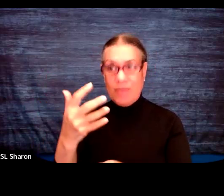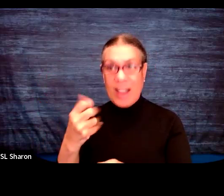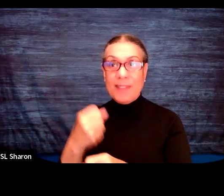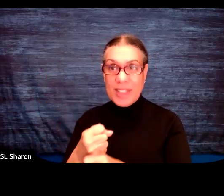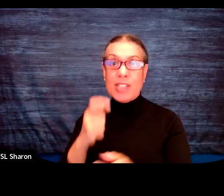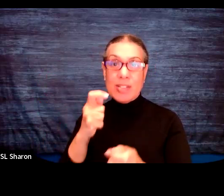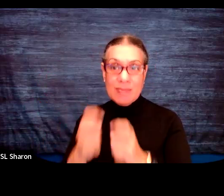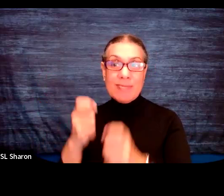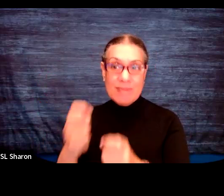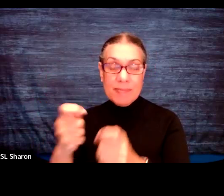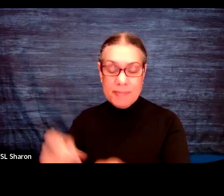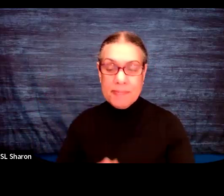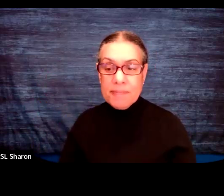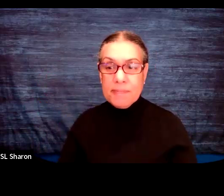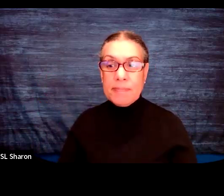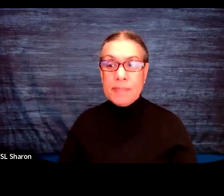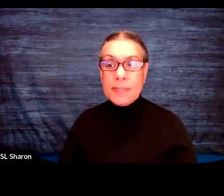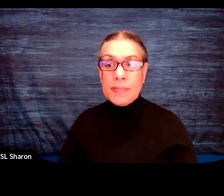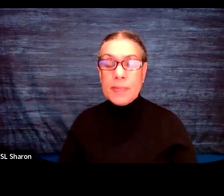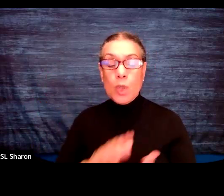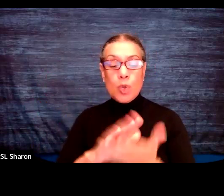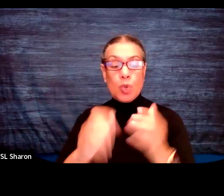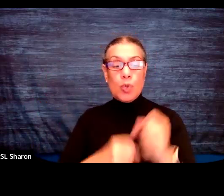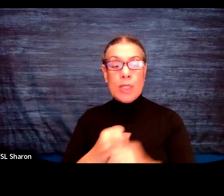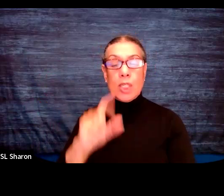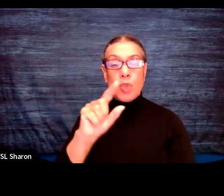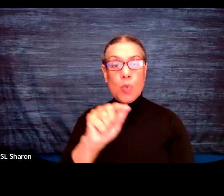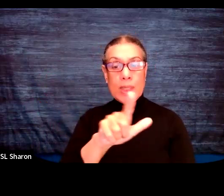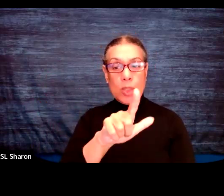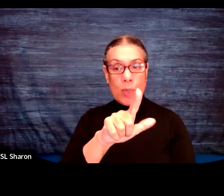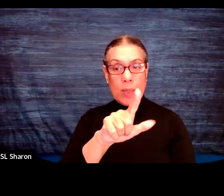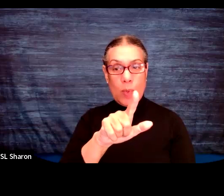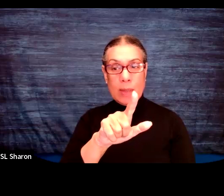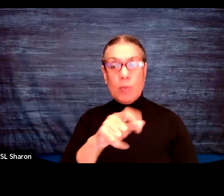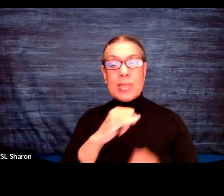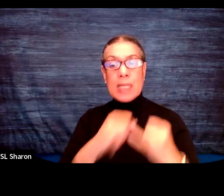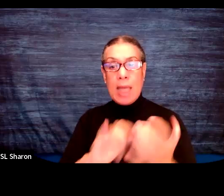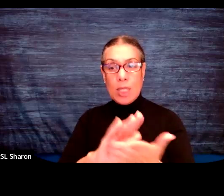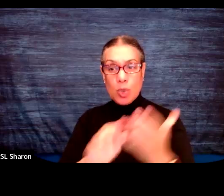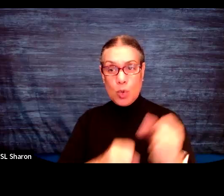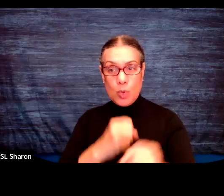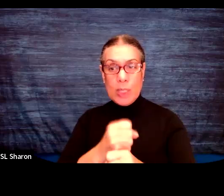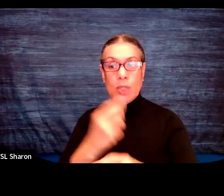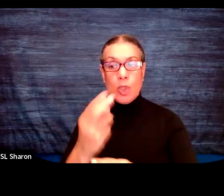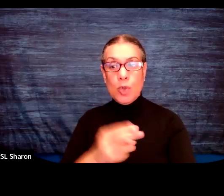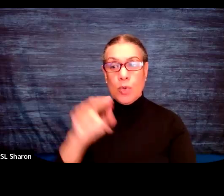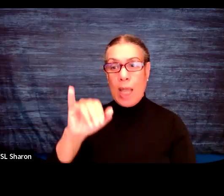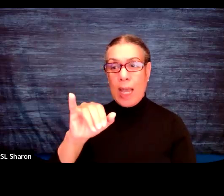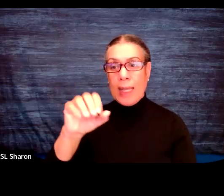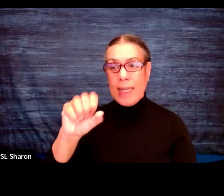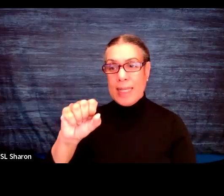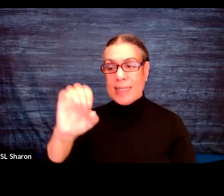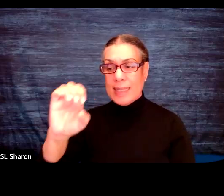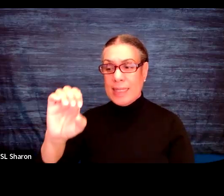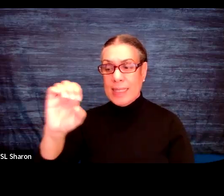years. So the school year 2021 was the last school year that utilized the ISEE